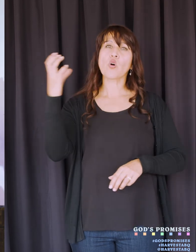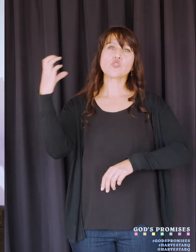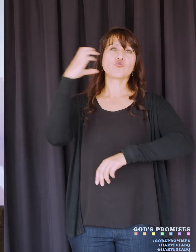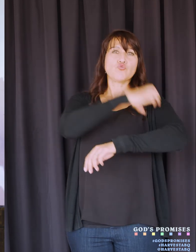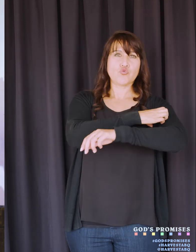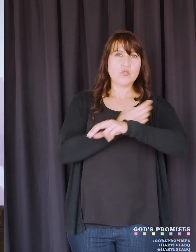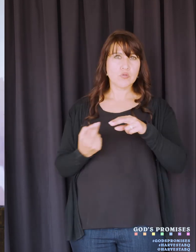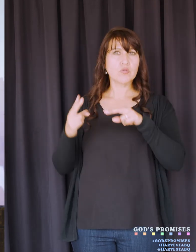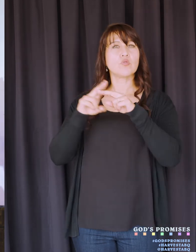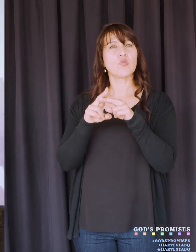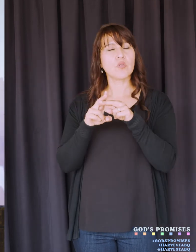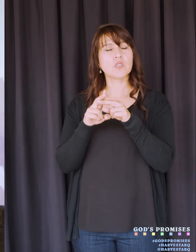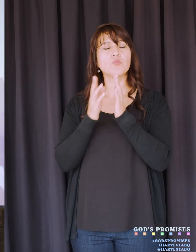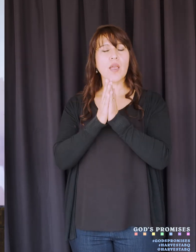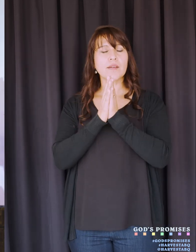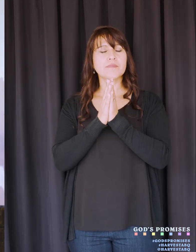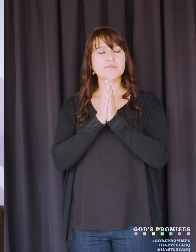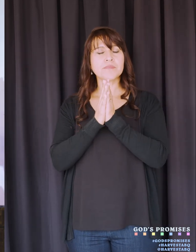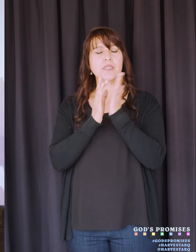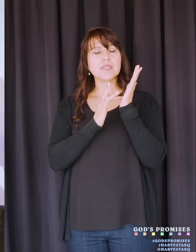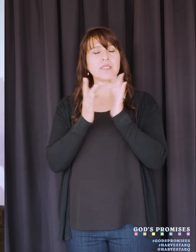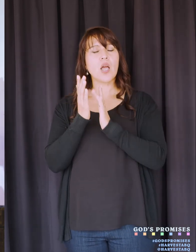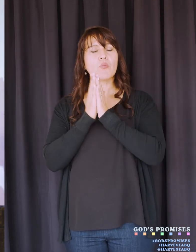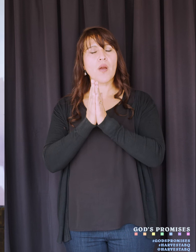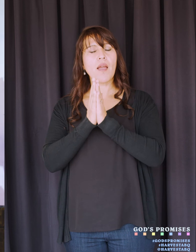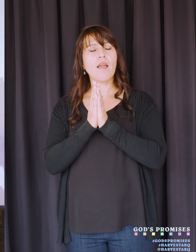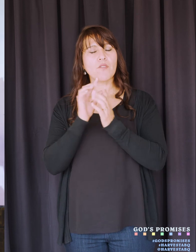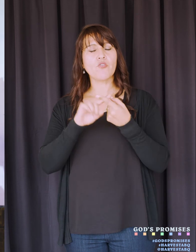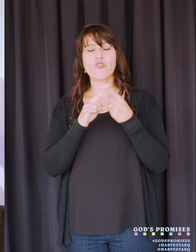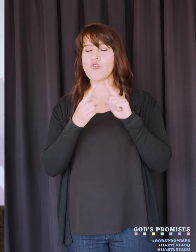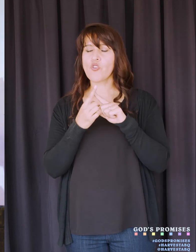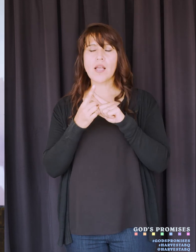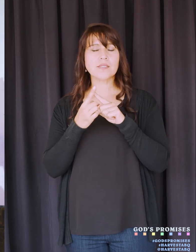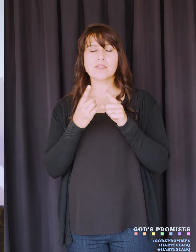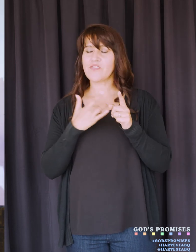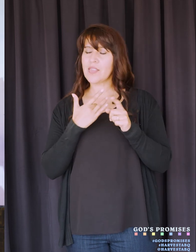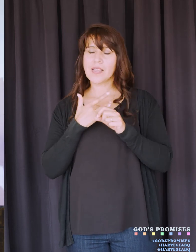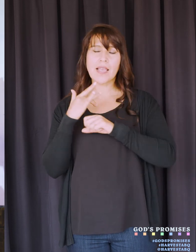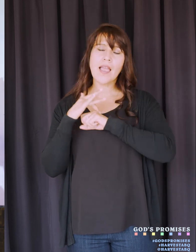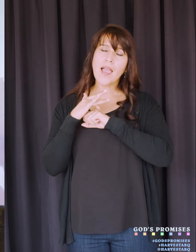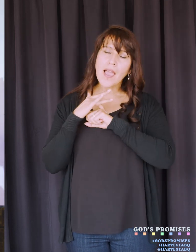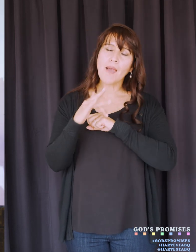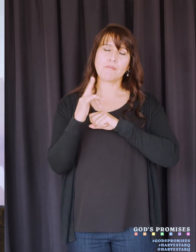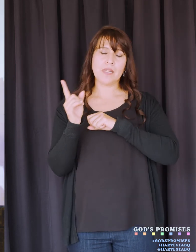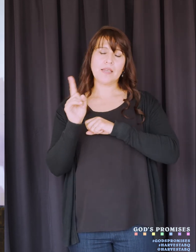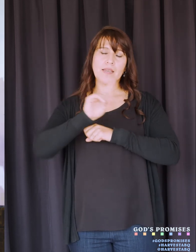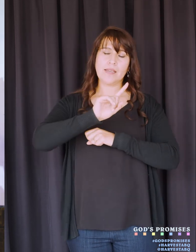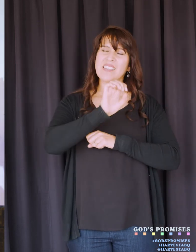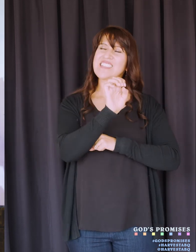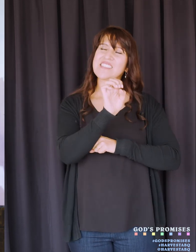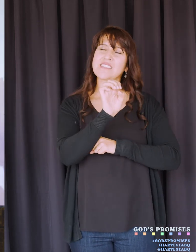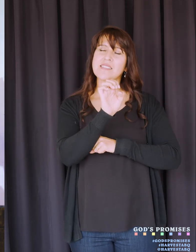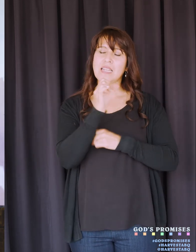strength. Let's pray. Jesus, I pray for friends right now who are running on empty. God, over the next couple of minutes,